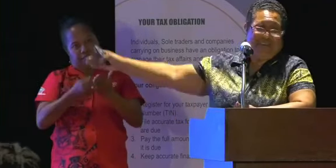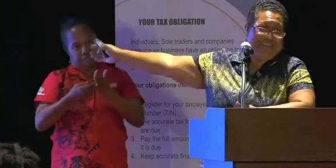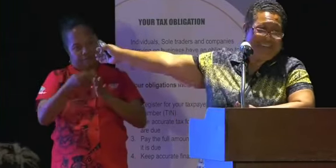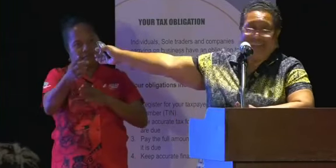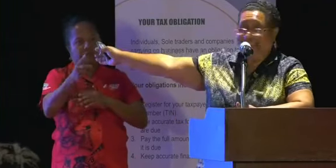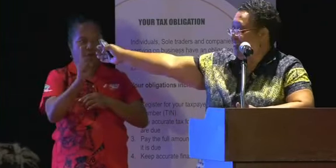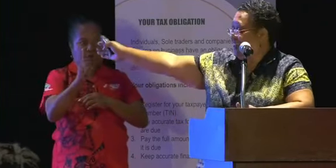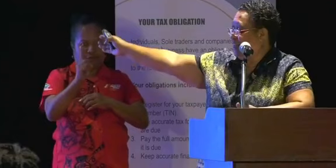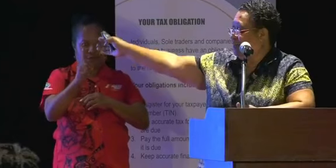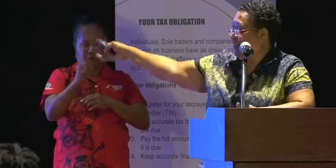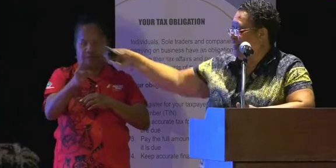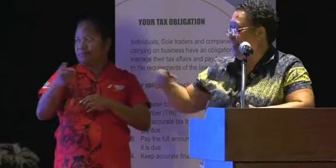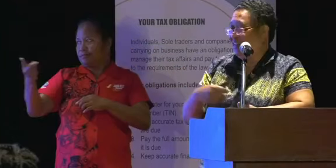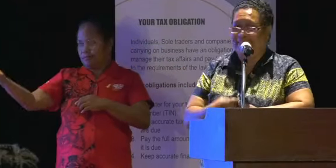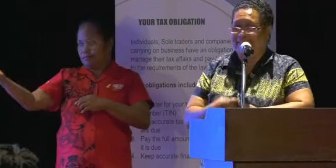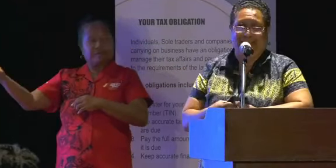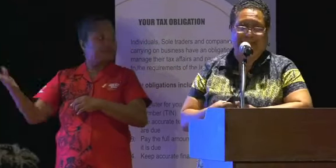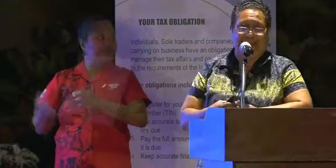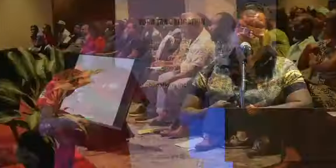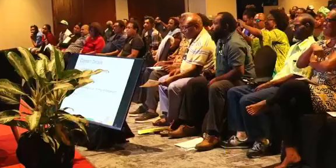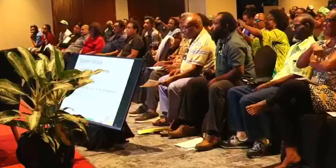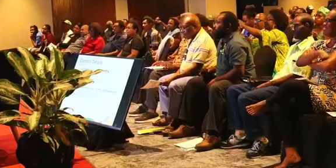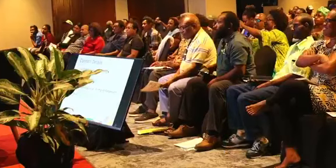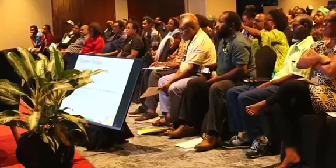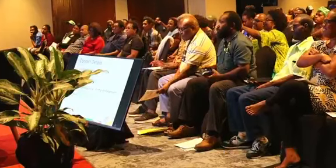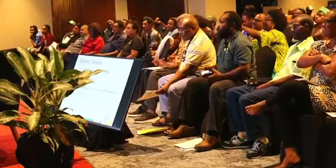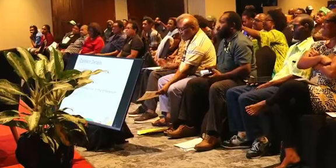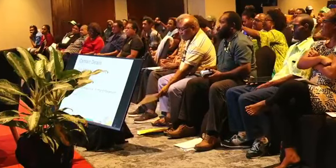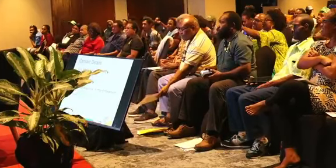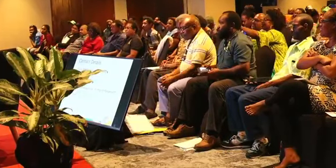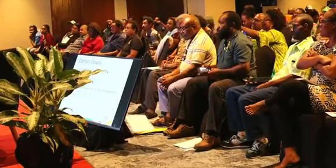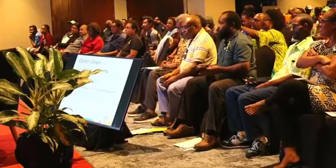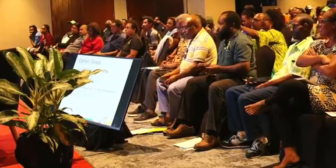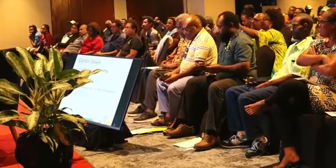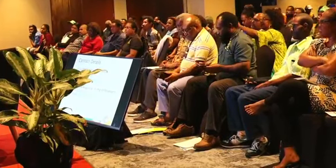Okay, our contact details are up there.